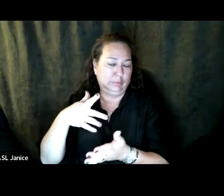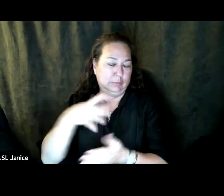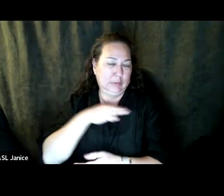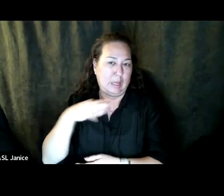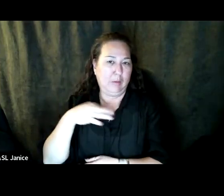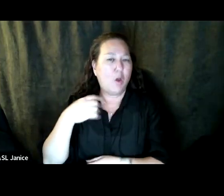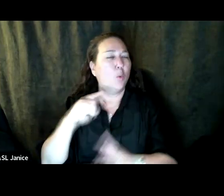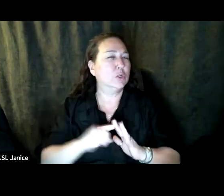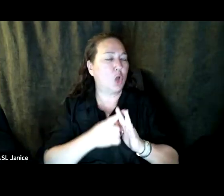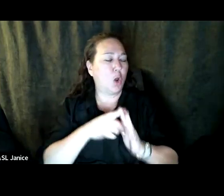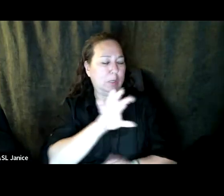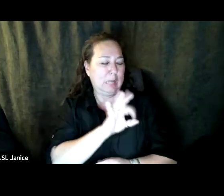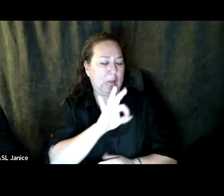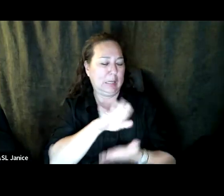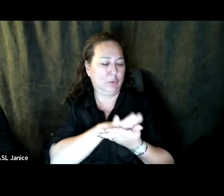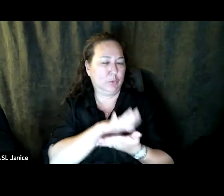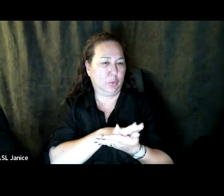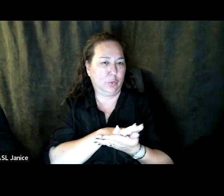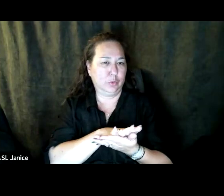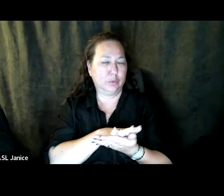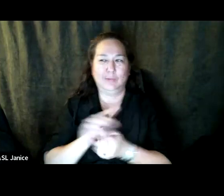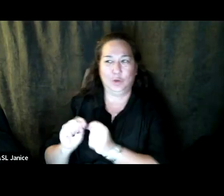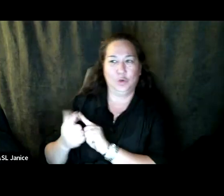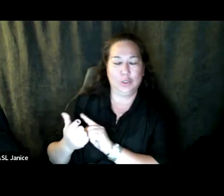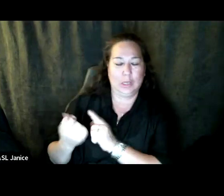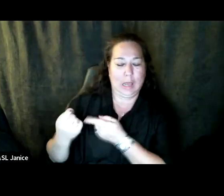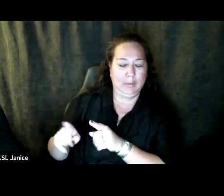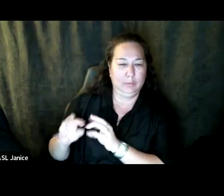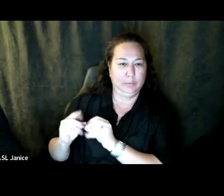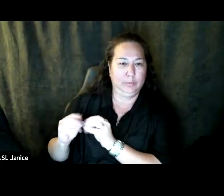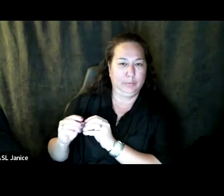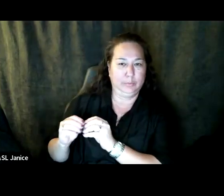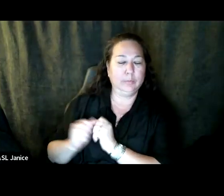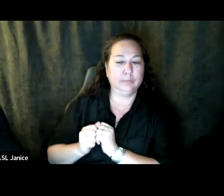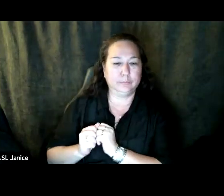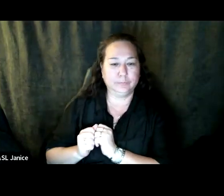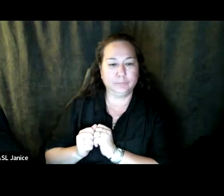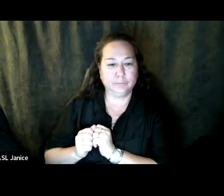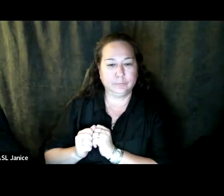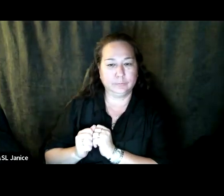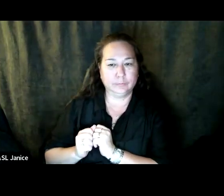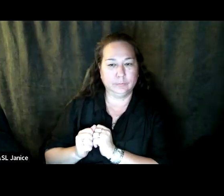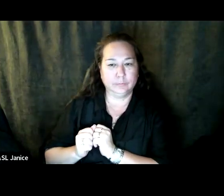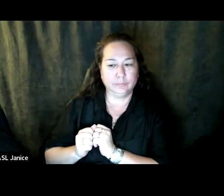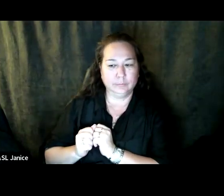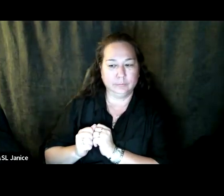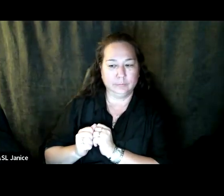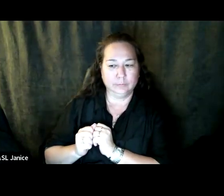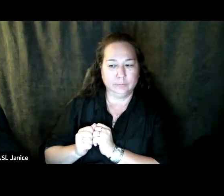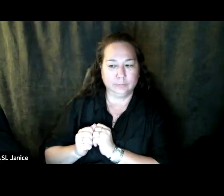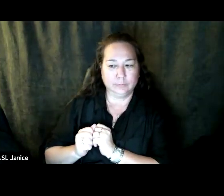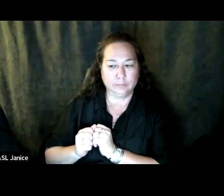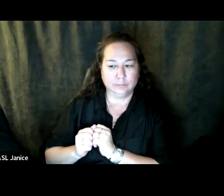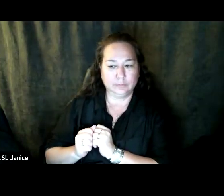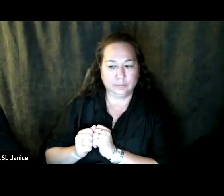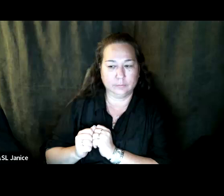99 schools cooking. 108 escuelas tenían la posibilidad de tener comida fresca, solamente 98 tenían estas cocinas donde